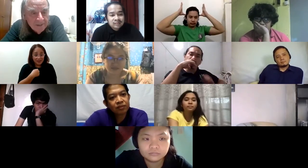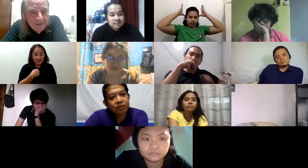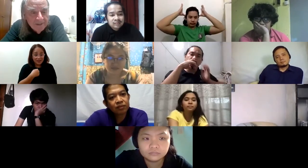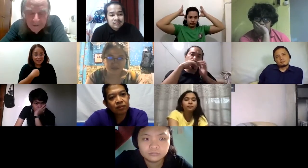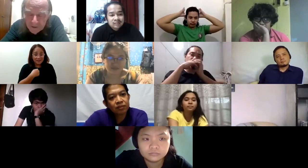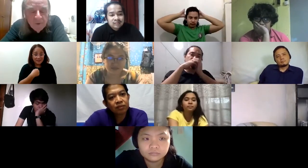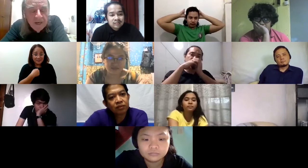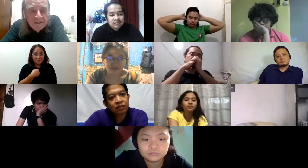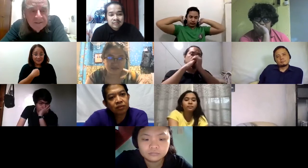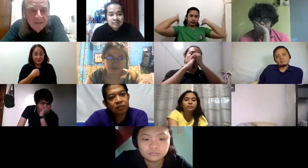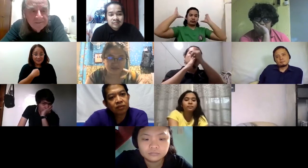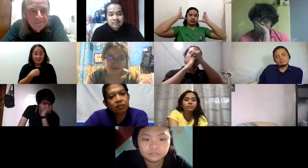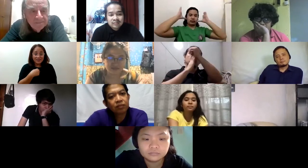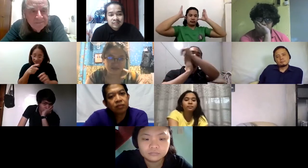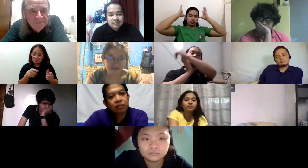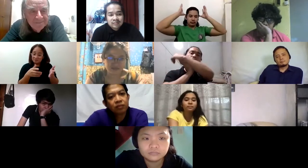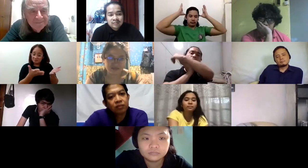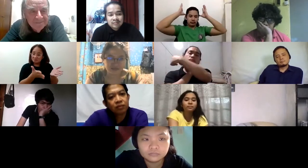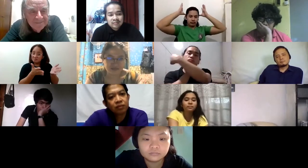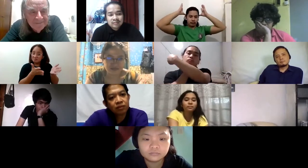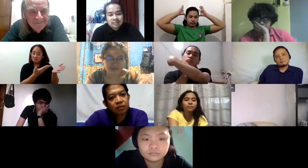this is the way I sign.